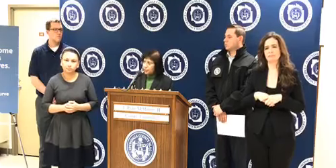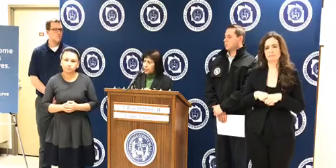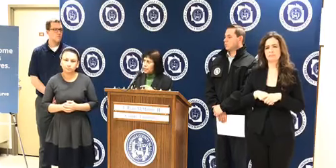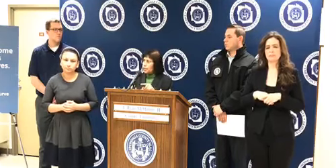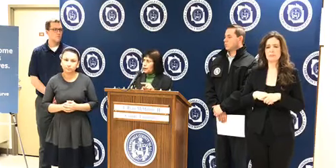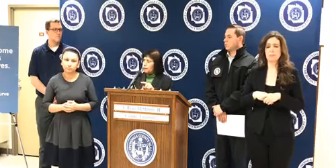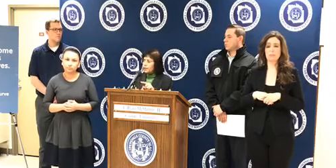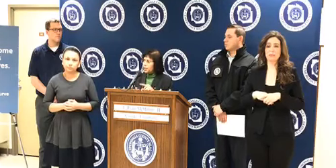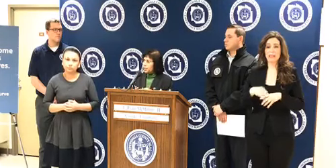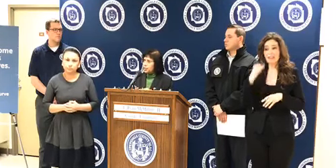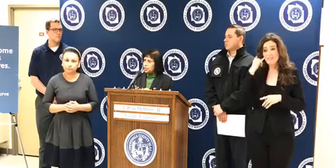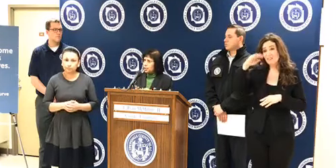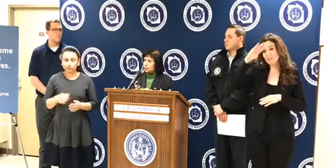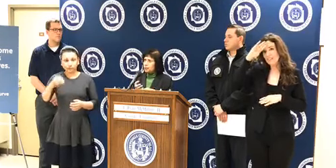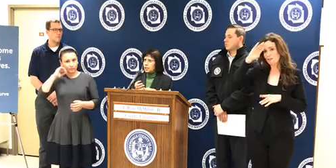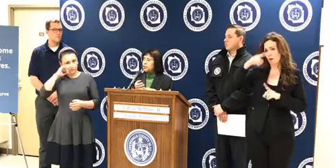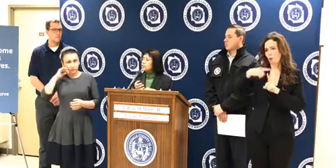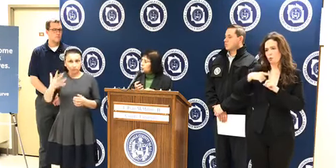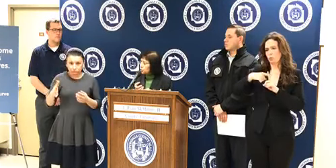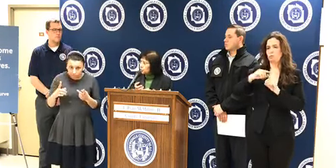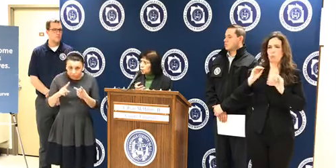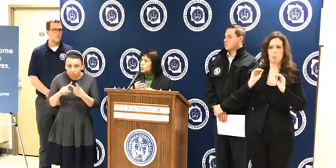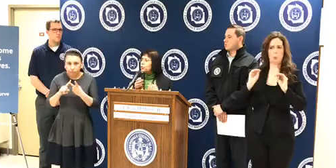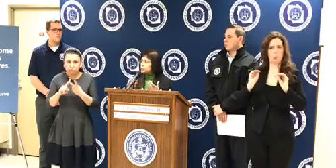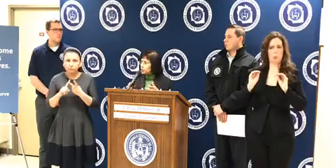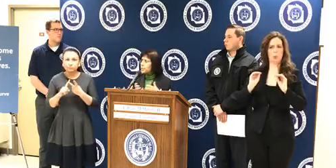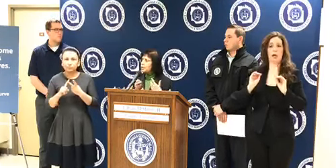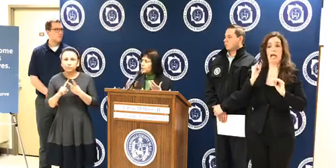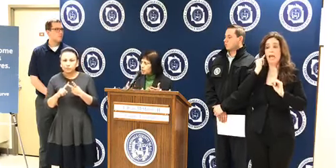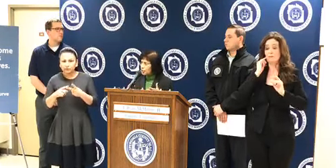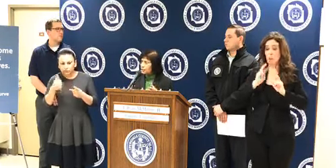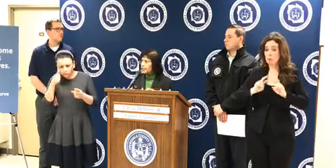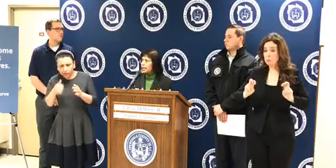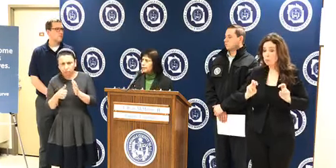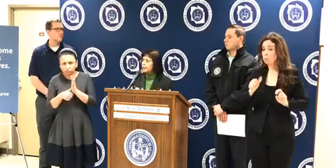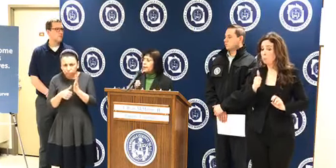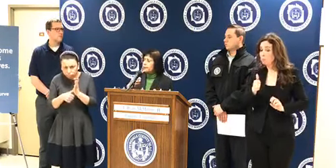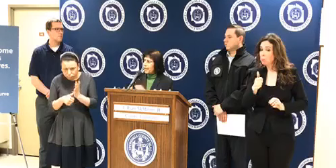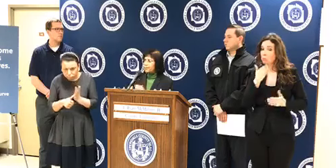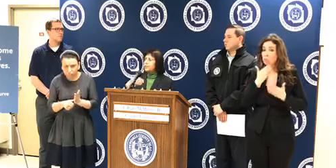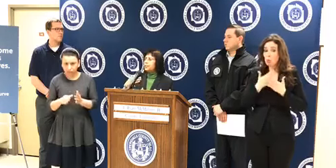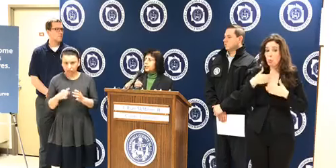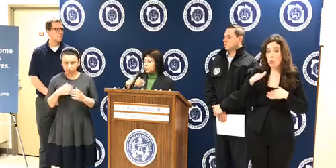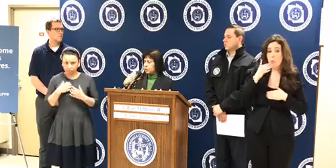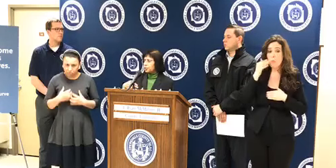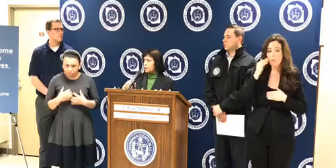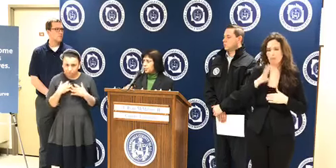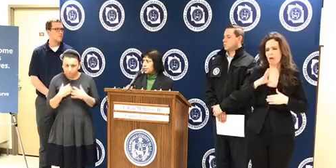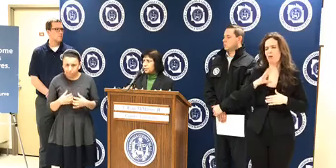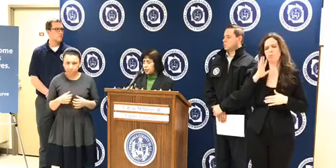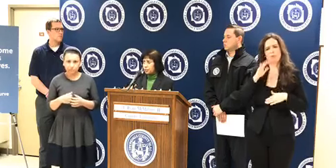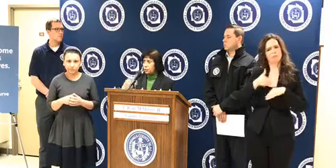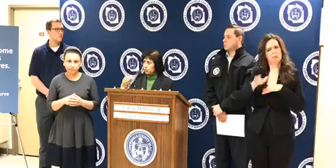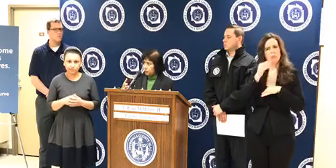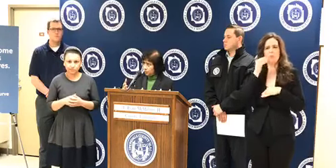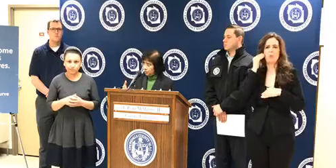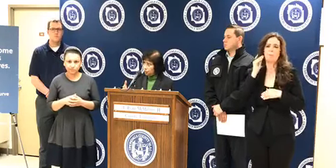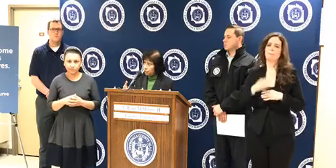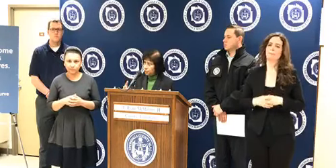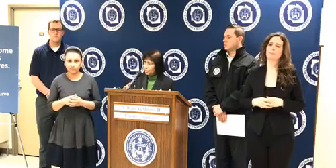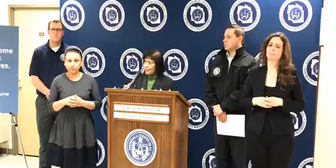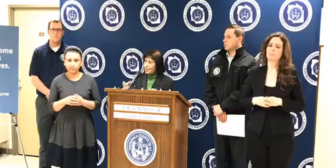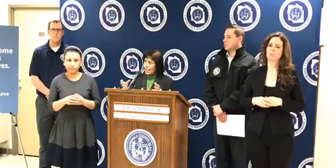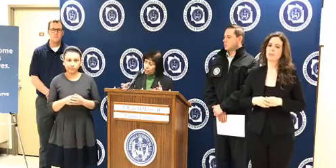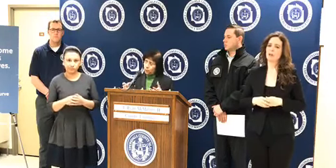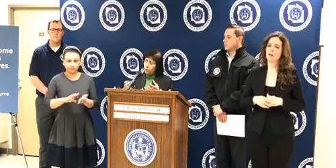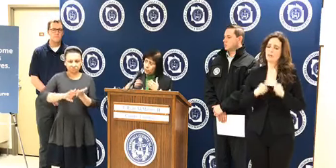fever, there is continue improvement in the clinical signs. There are certain criteria doctors use for the